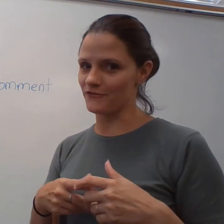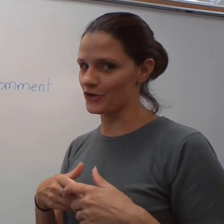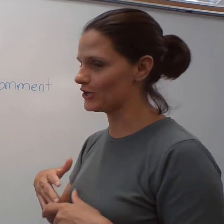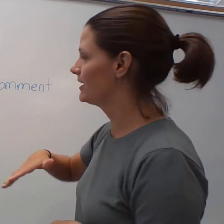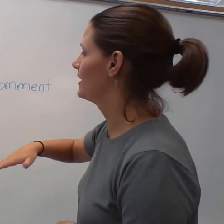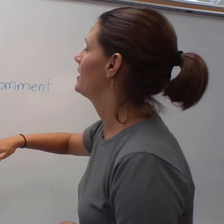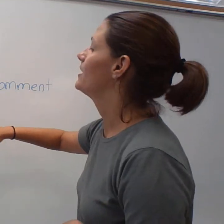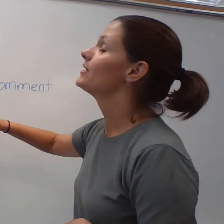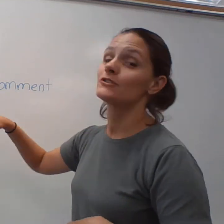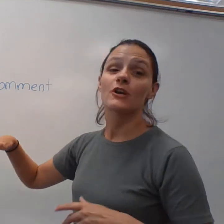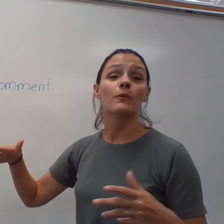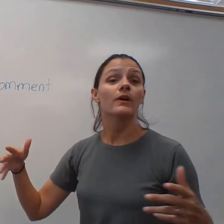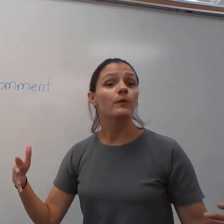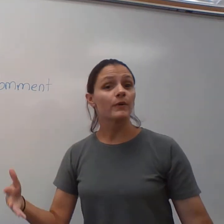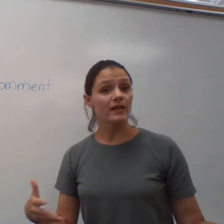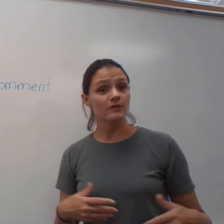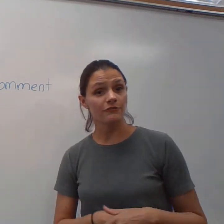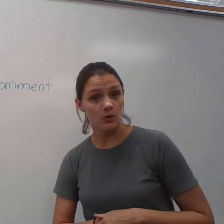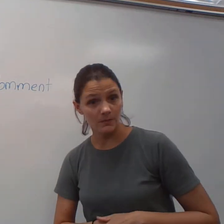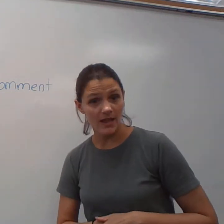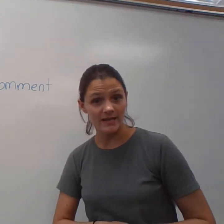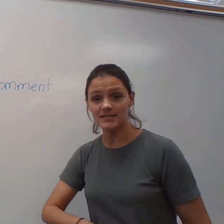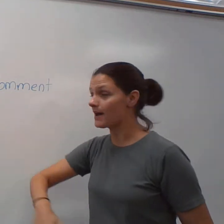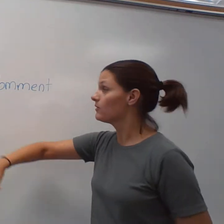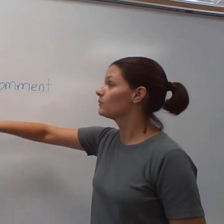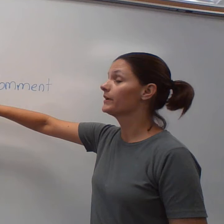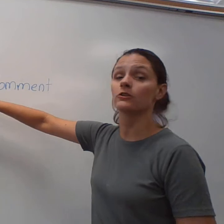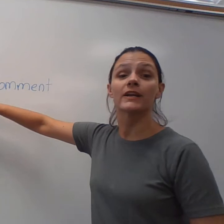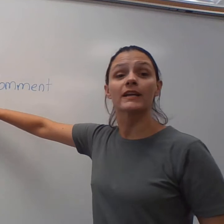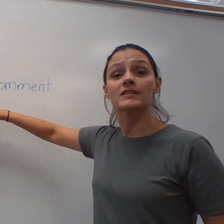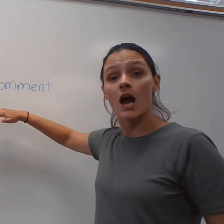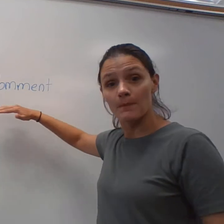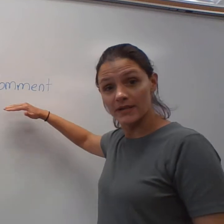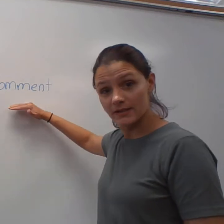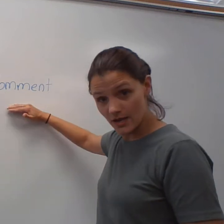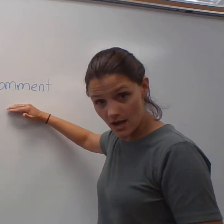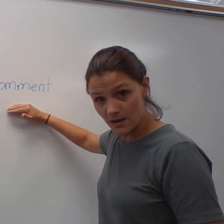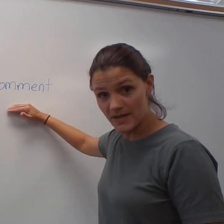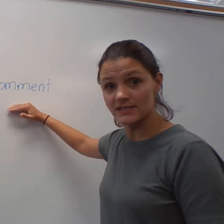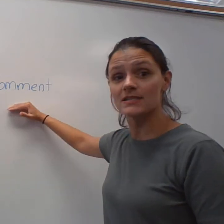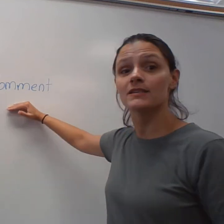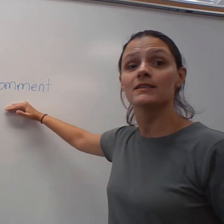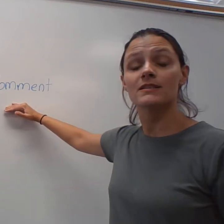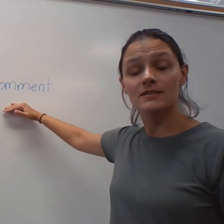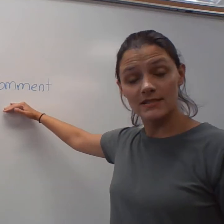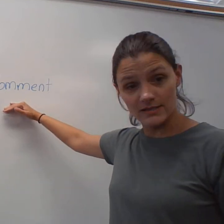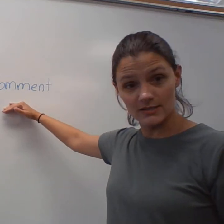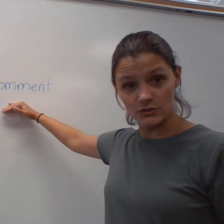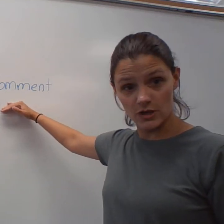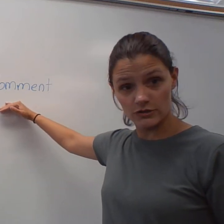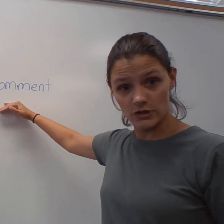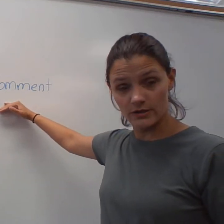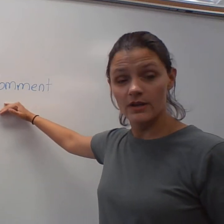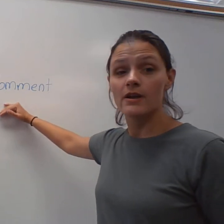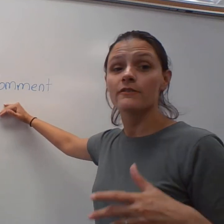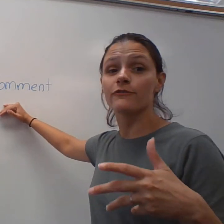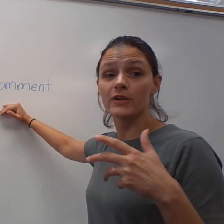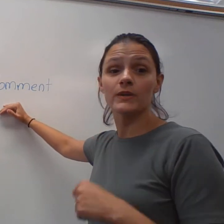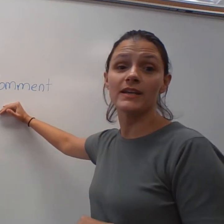suffer. So, when we get into formal ASL, we are looking at topic, comment, sentence structure. Frequently,